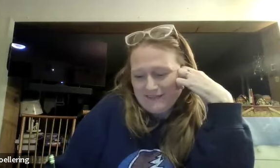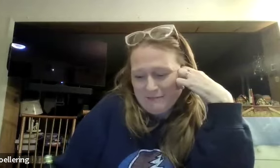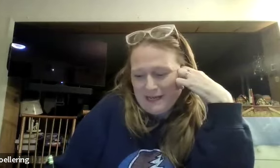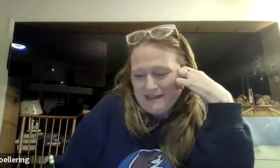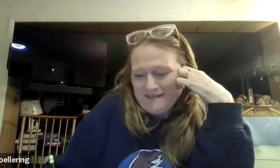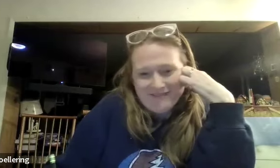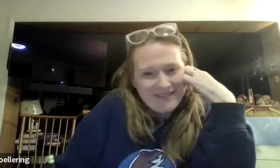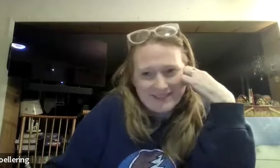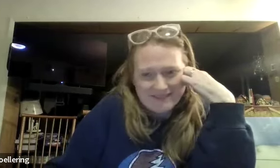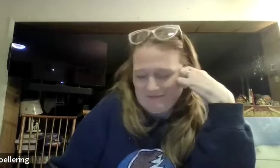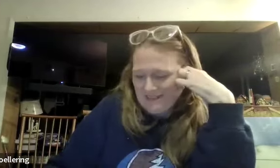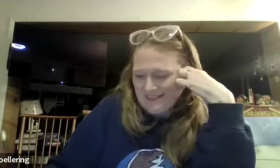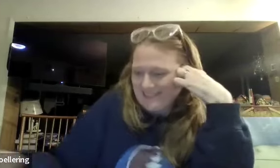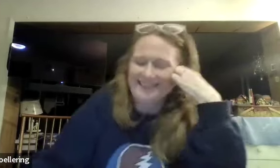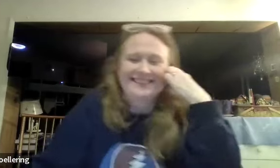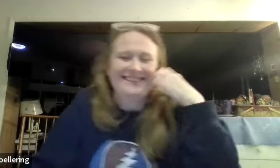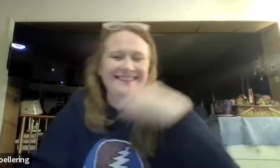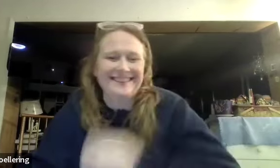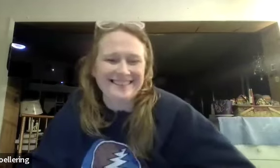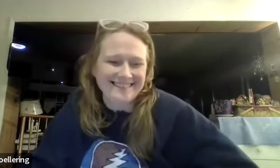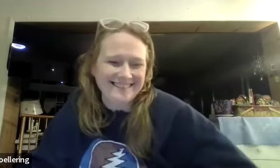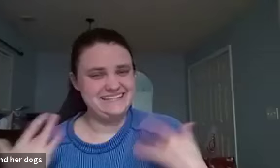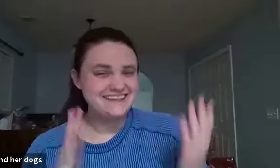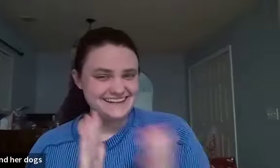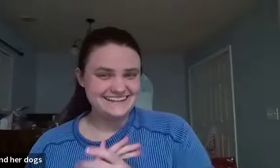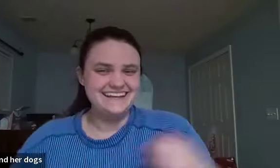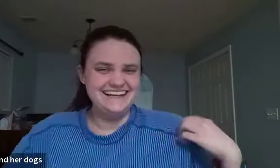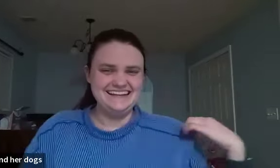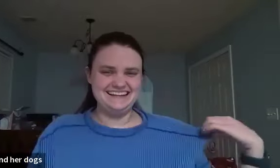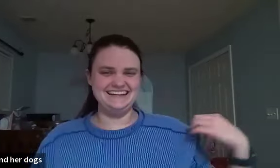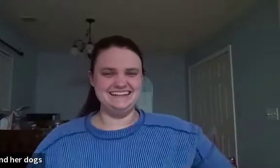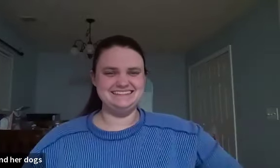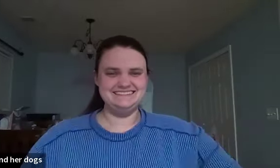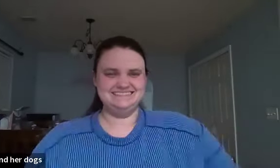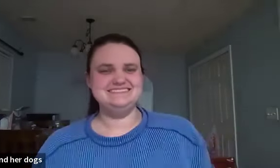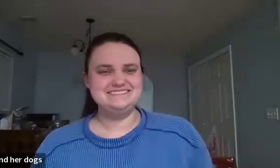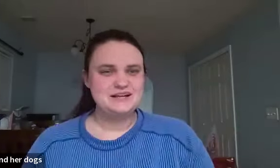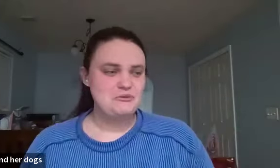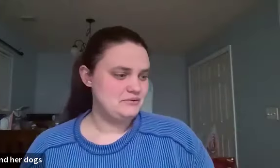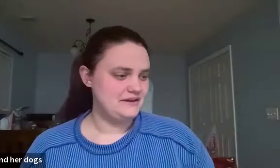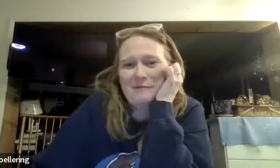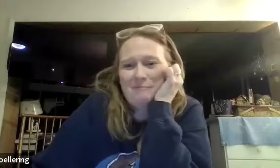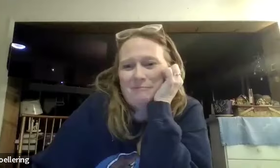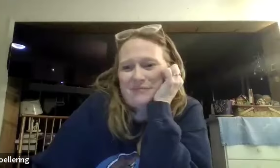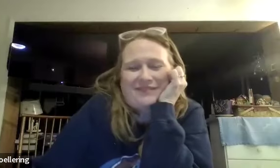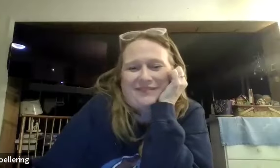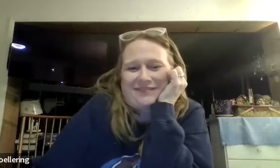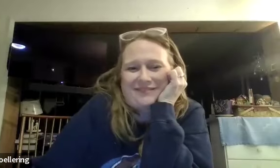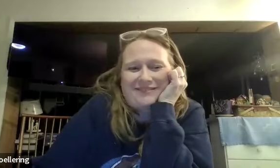from me with some music. That'll be exciting. It'll be fun. Yeah. Okay. But, all right. Well, I hope